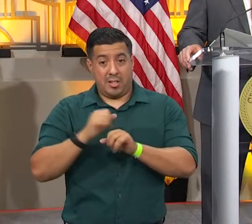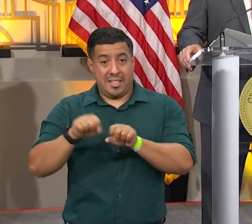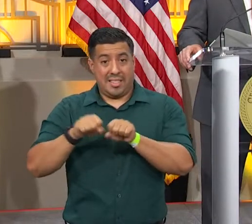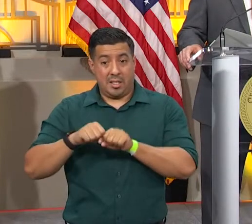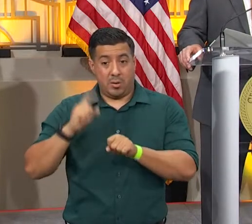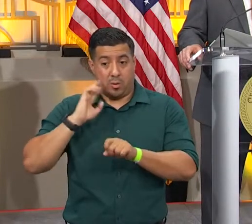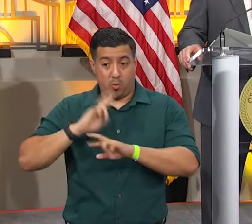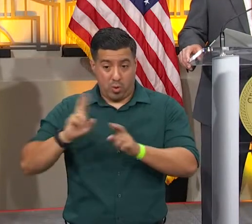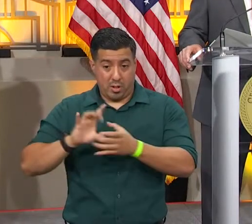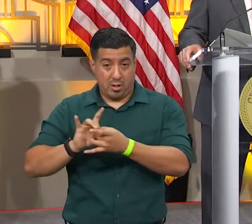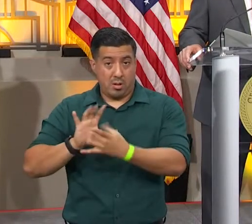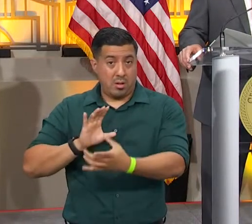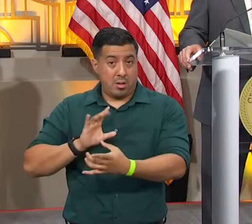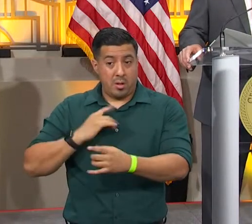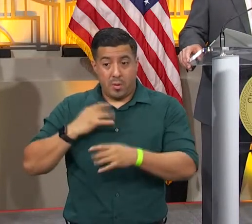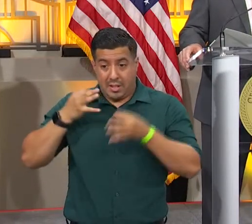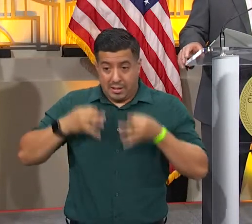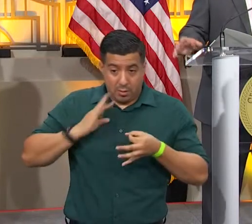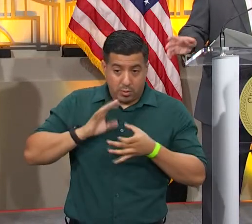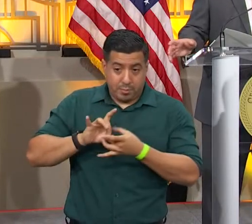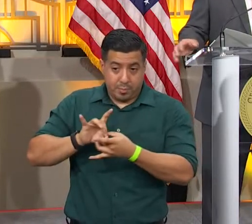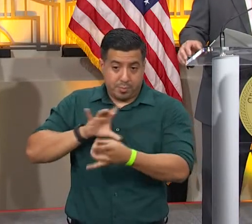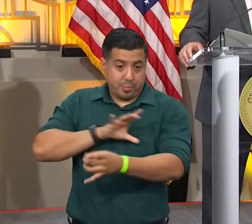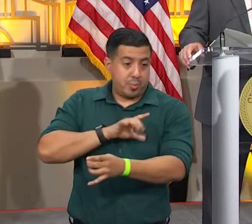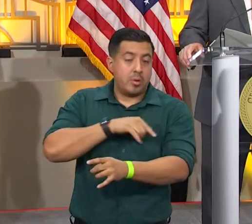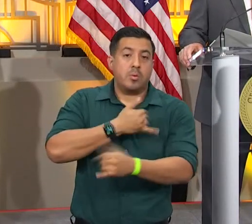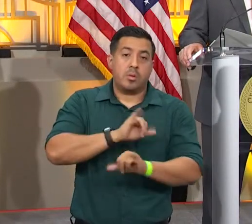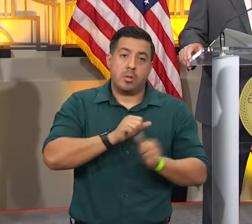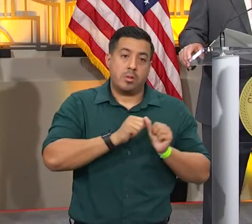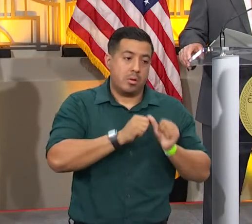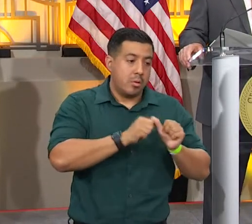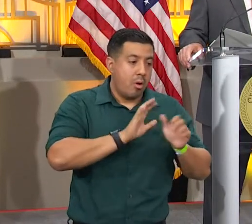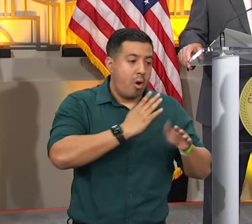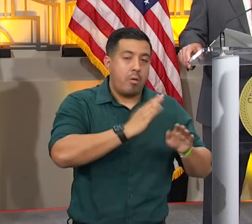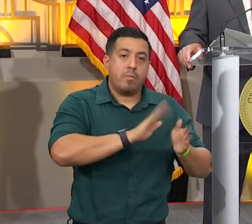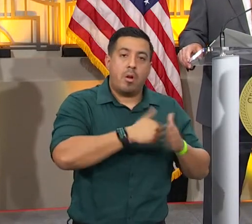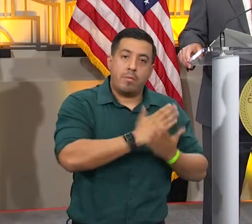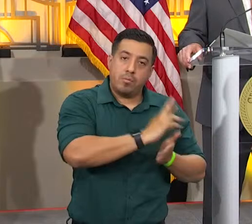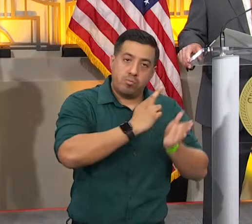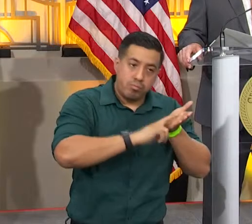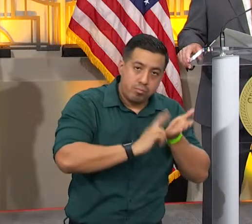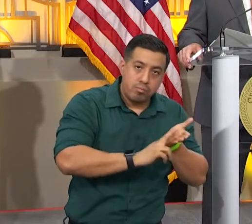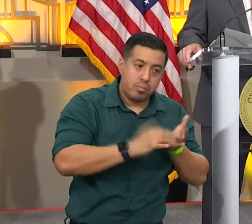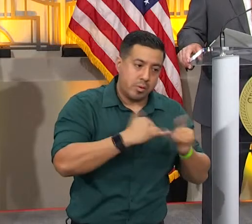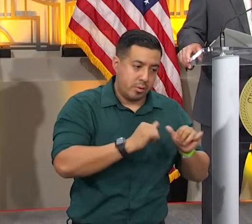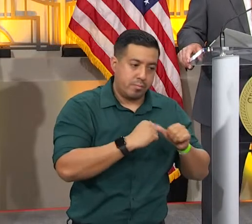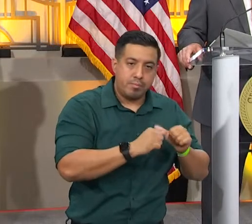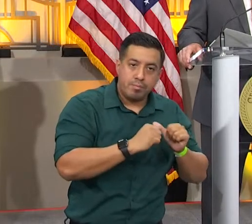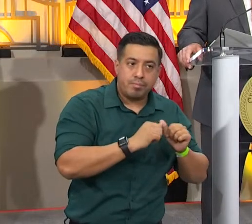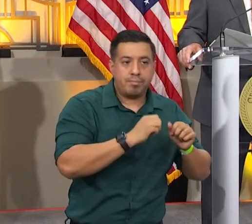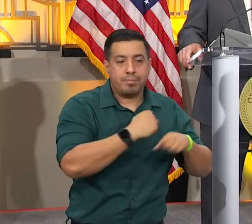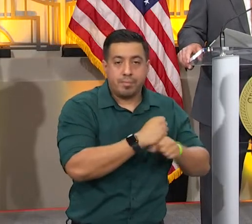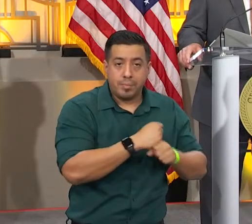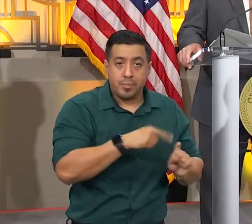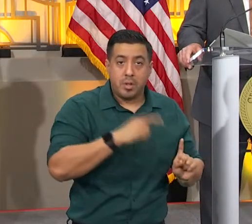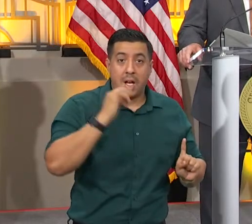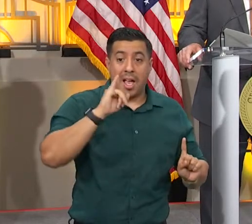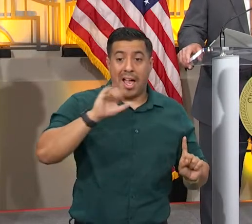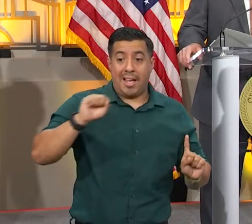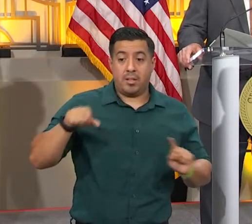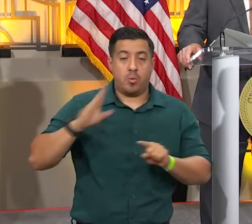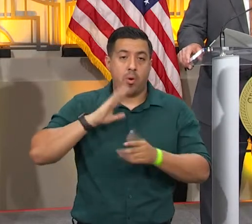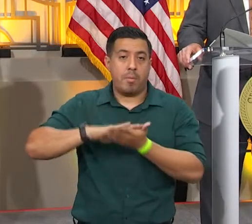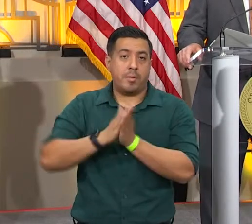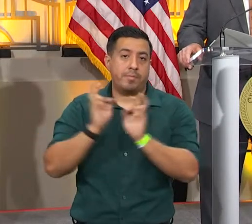we will separate from the International Space Station and carry on the research and manufacturing that's going on at that point. ISS will be